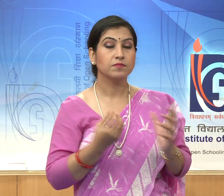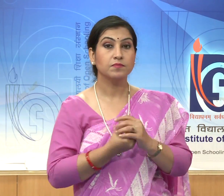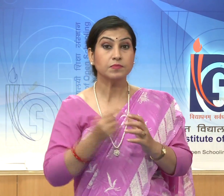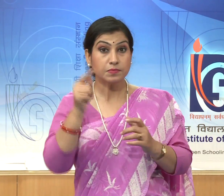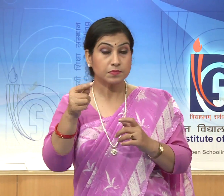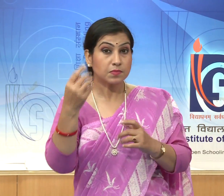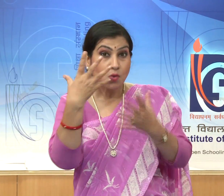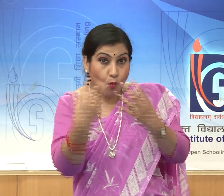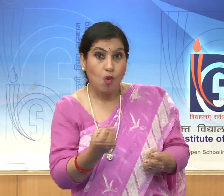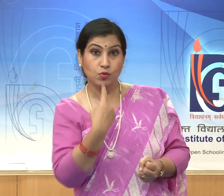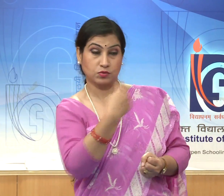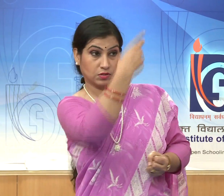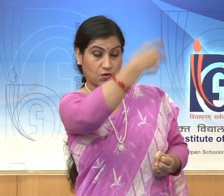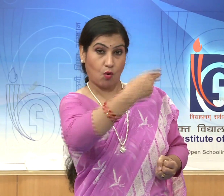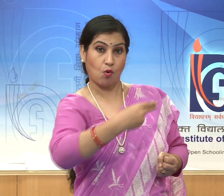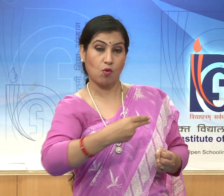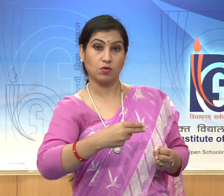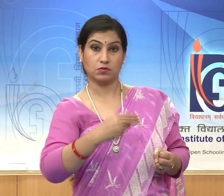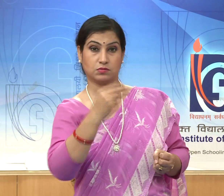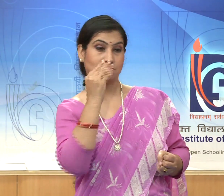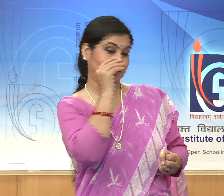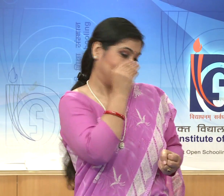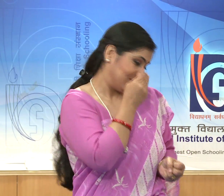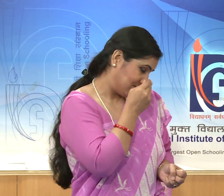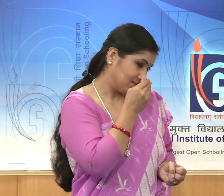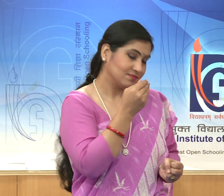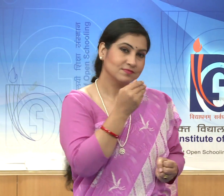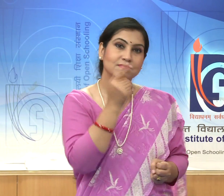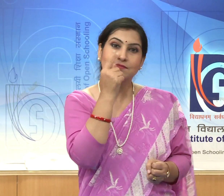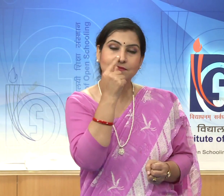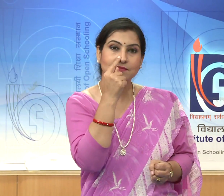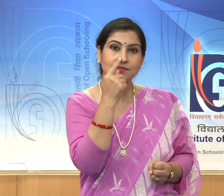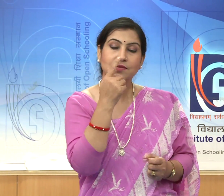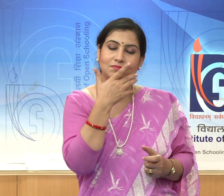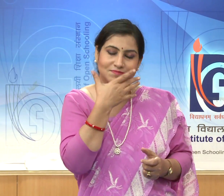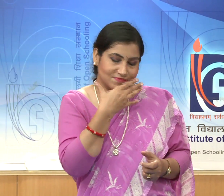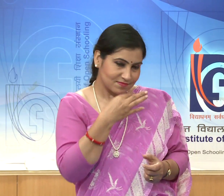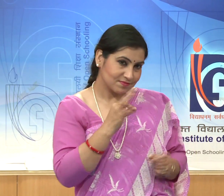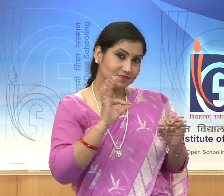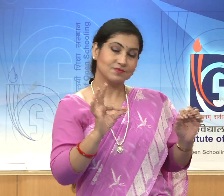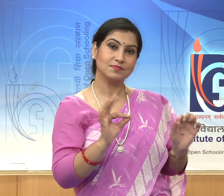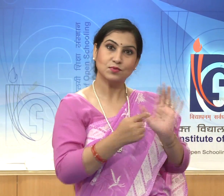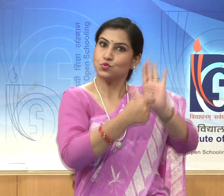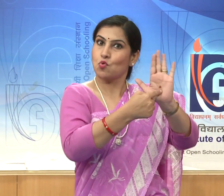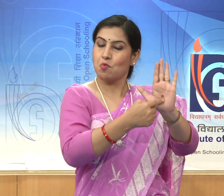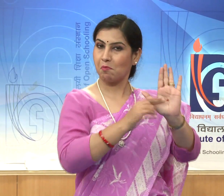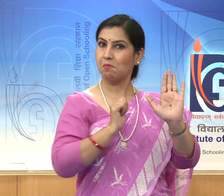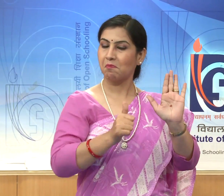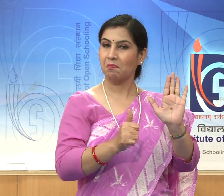the essence of shyness and elegance